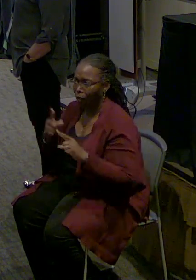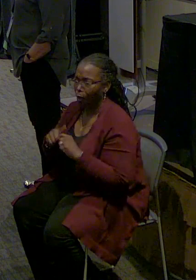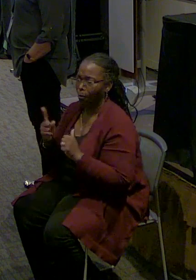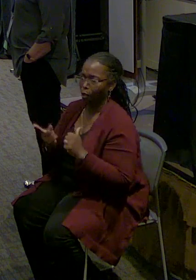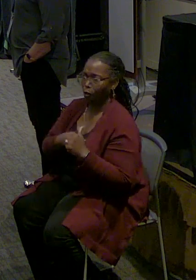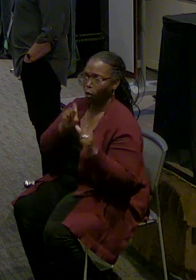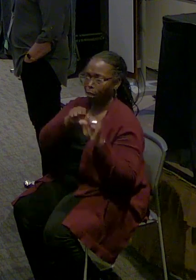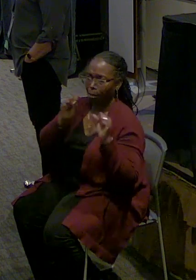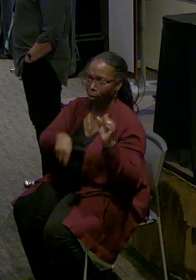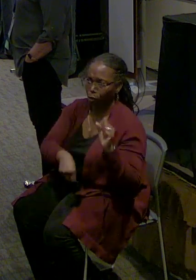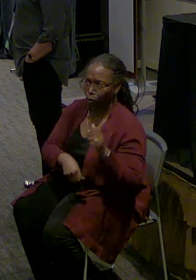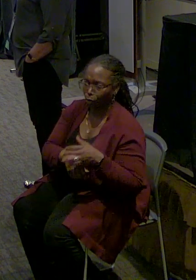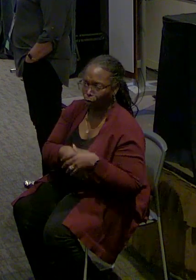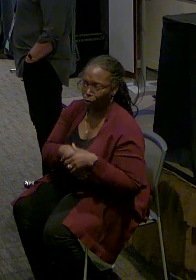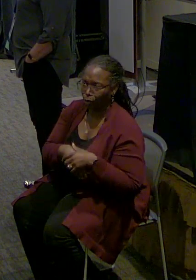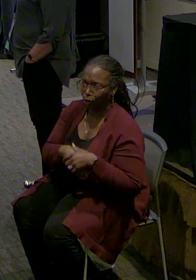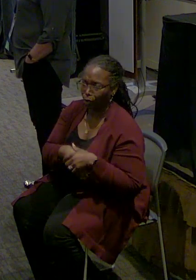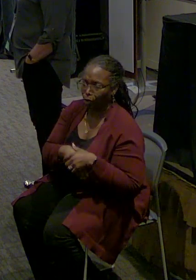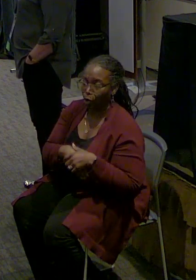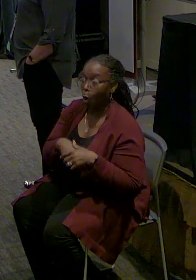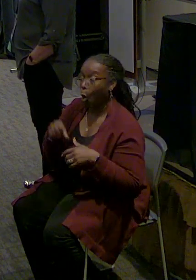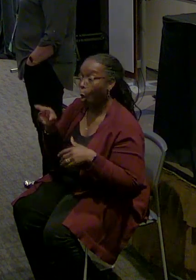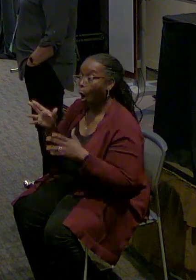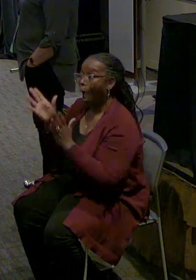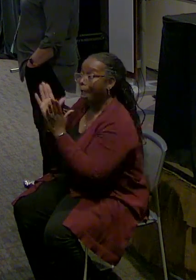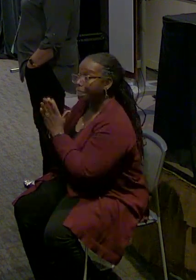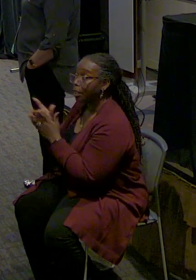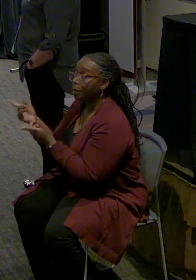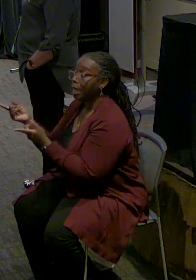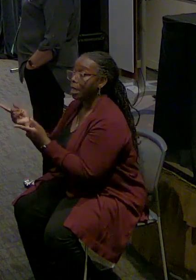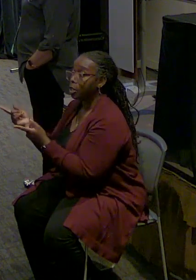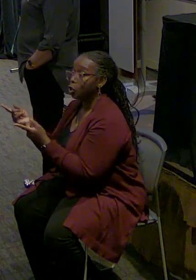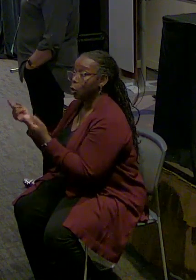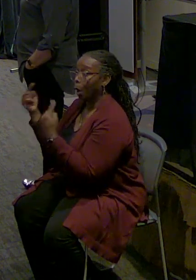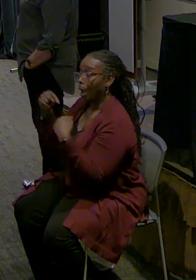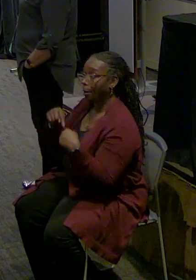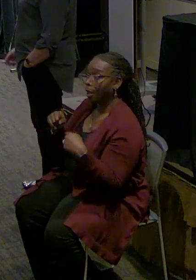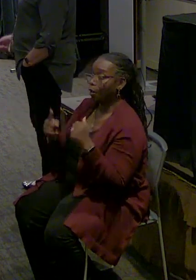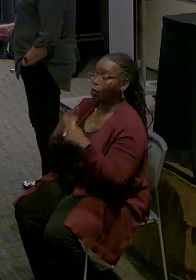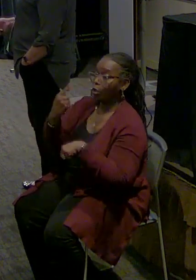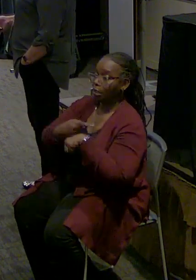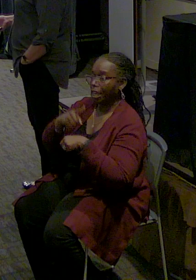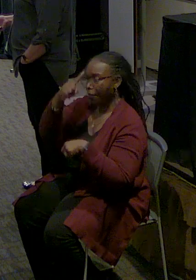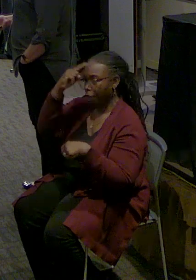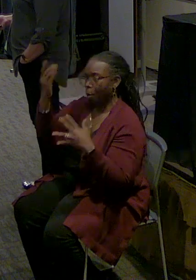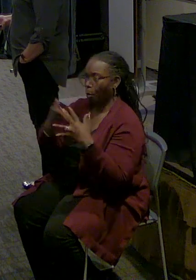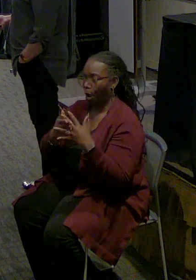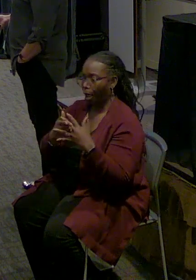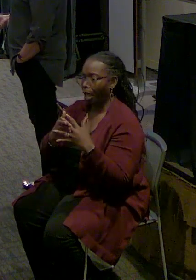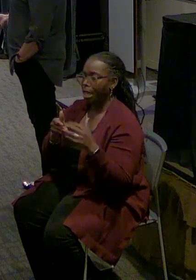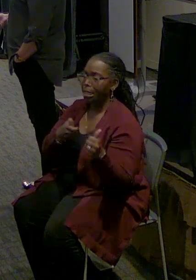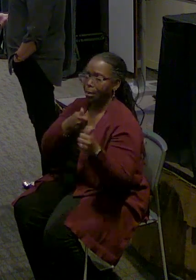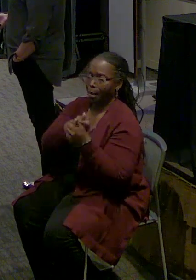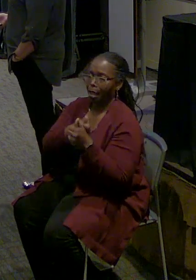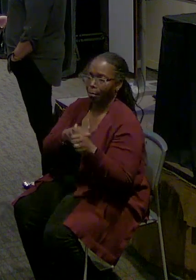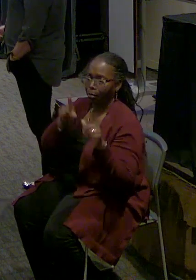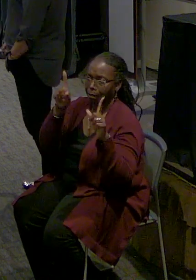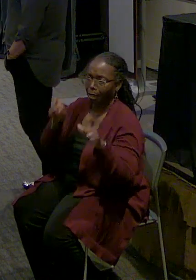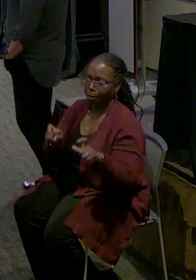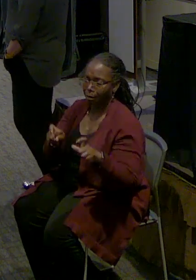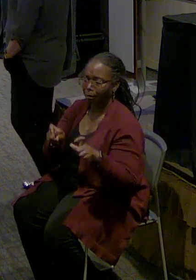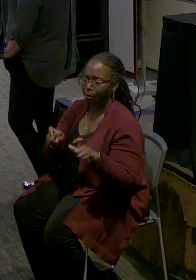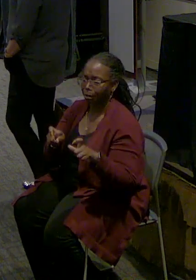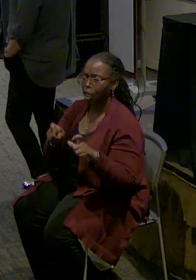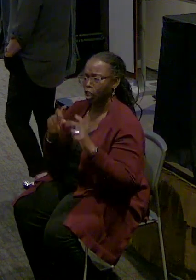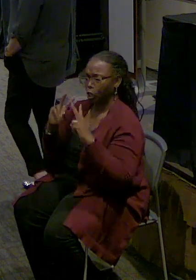first semester, or asking them to come in the first day of summer break to make up a test. So